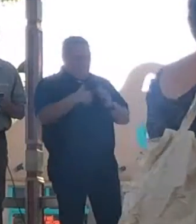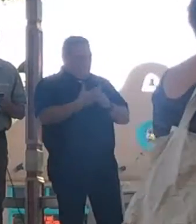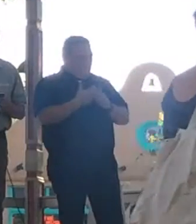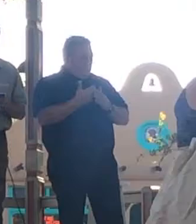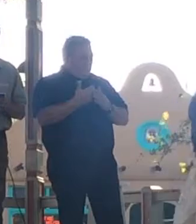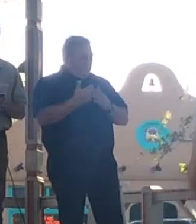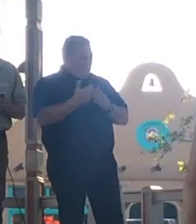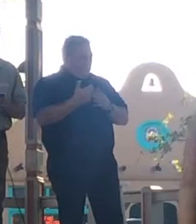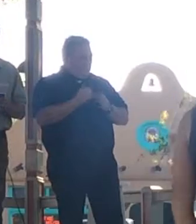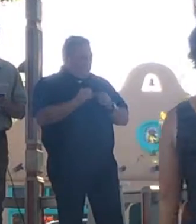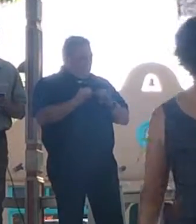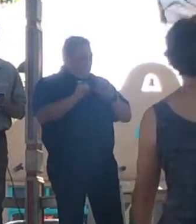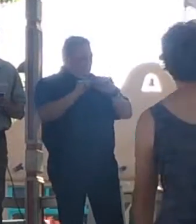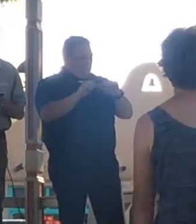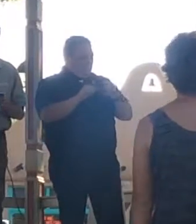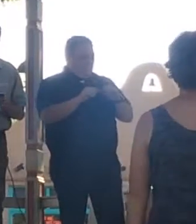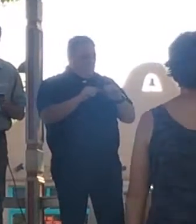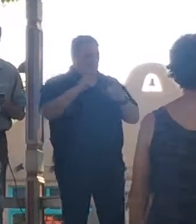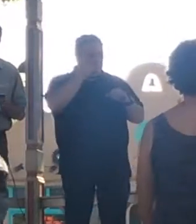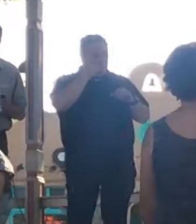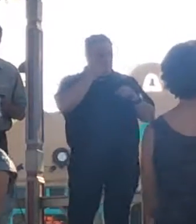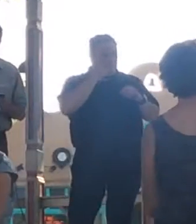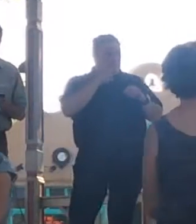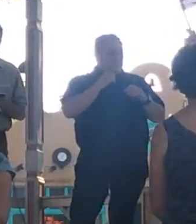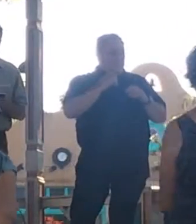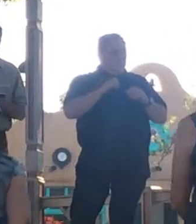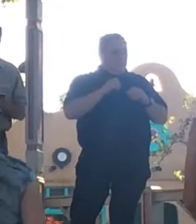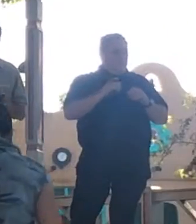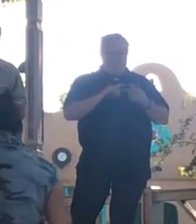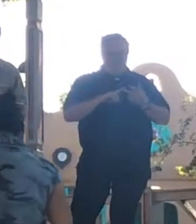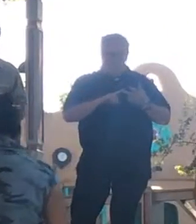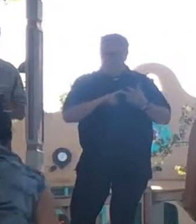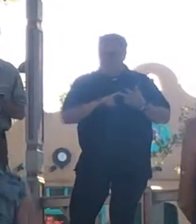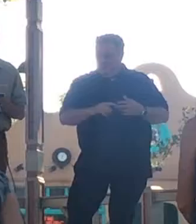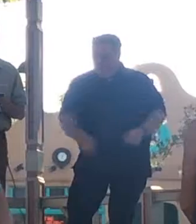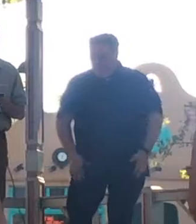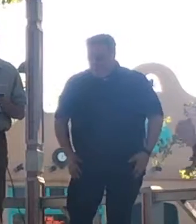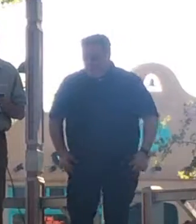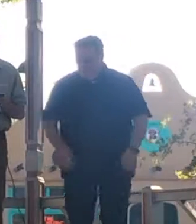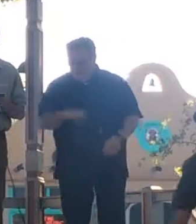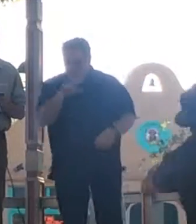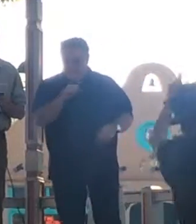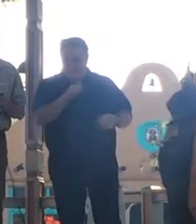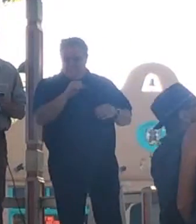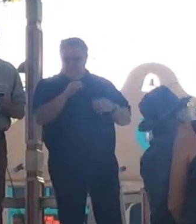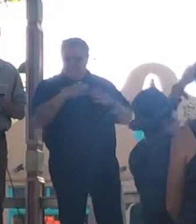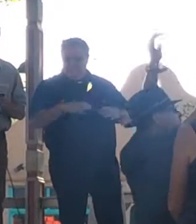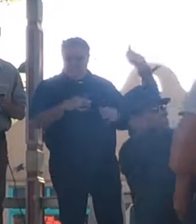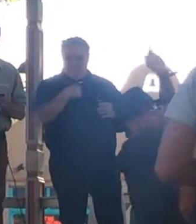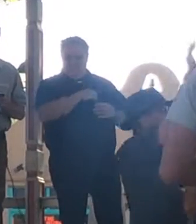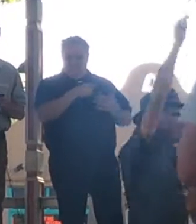will indicate a continuity of racist aggression. Like much of the United States citizenry, we